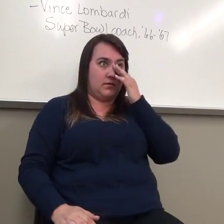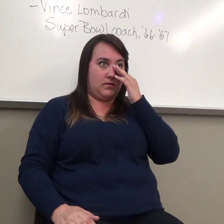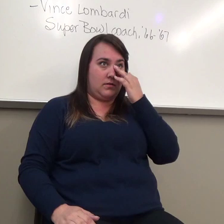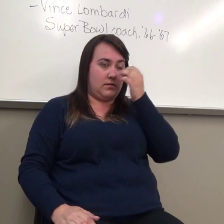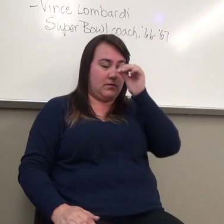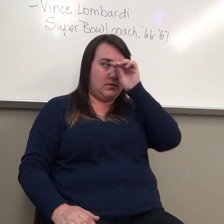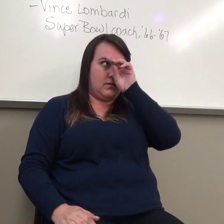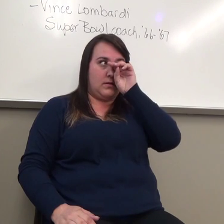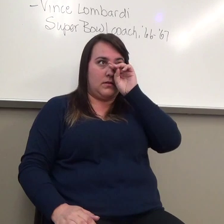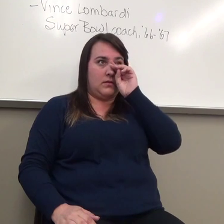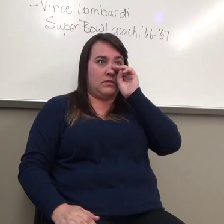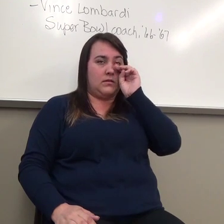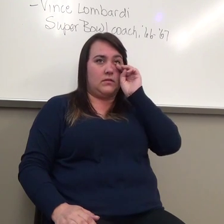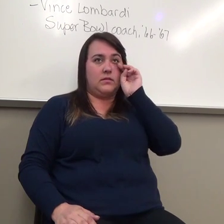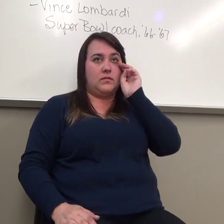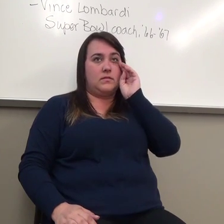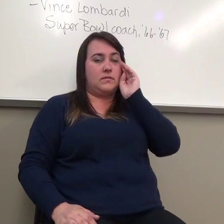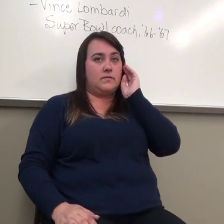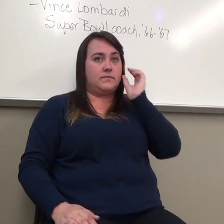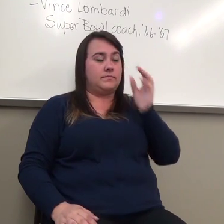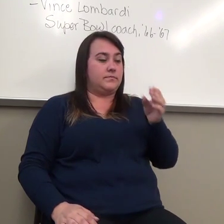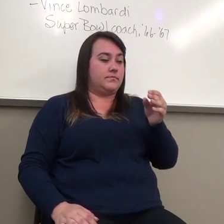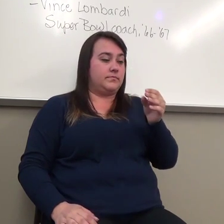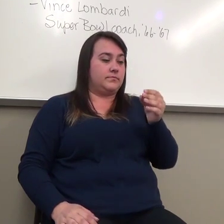So what I would like you to do,